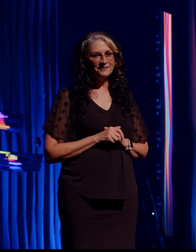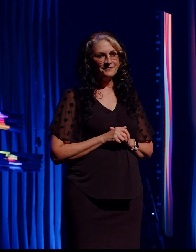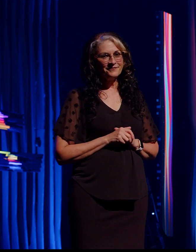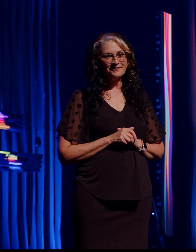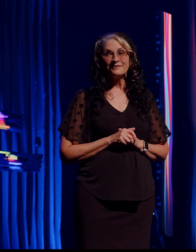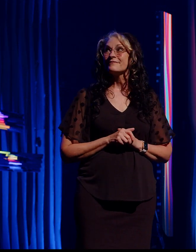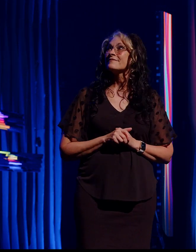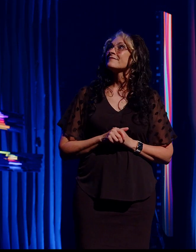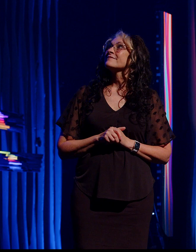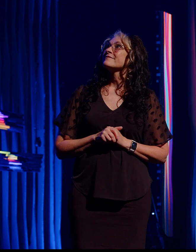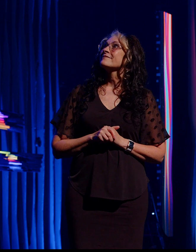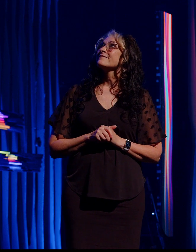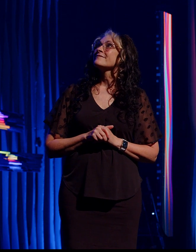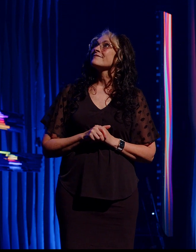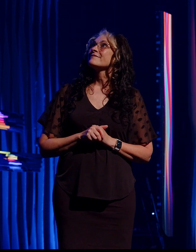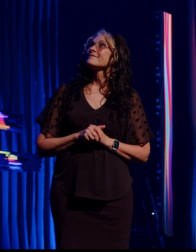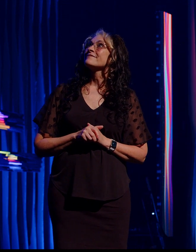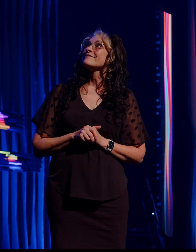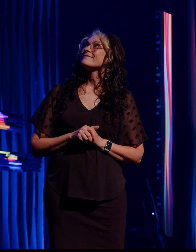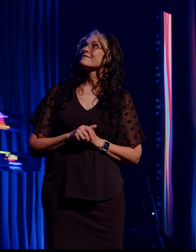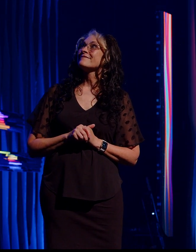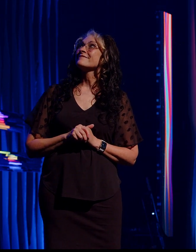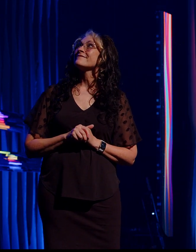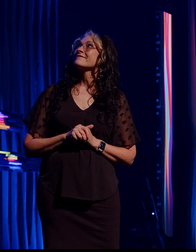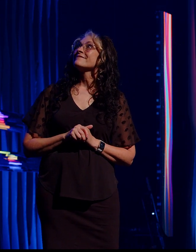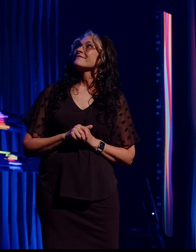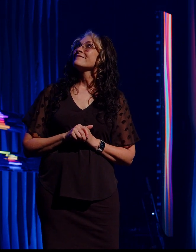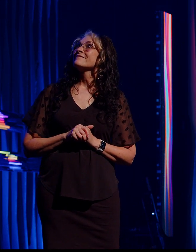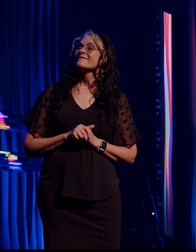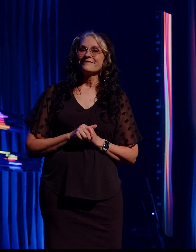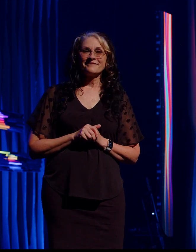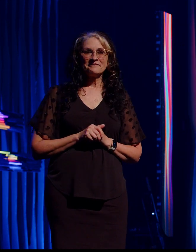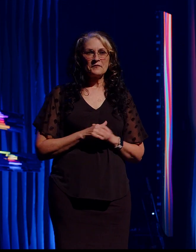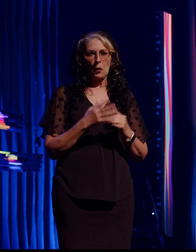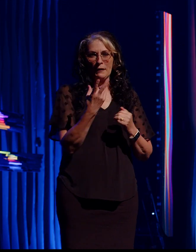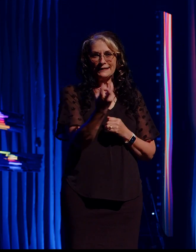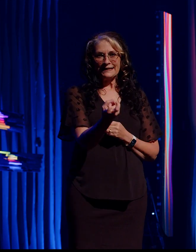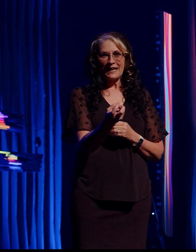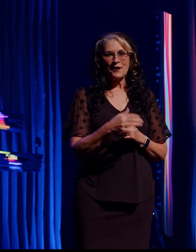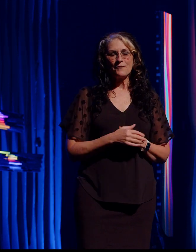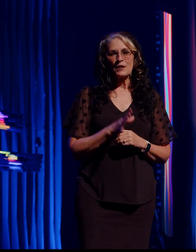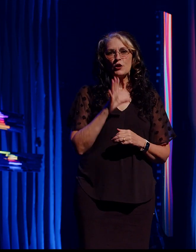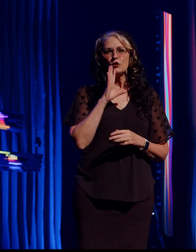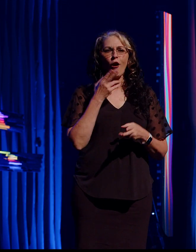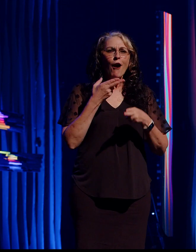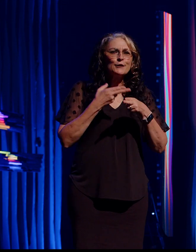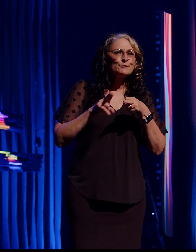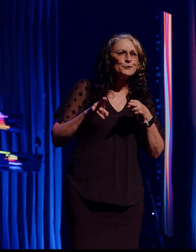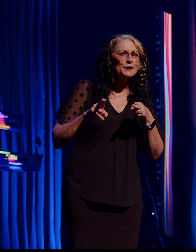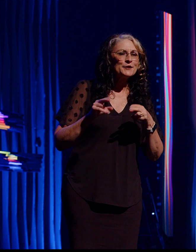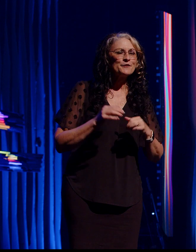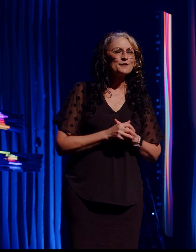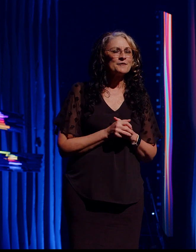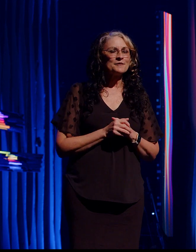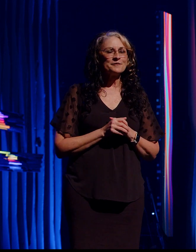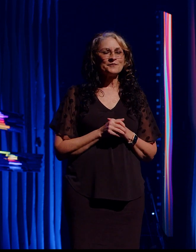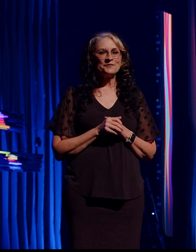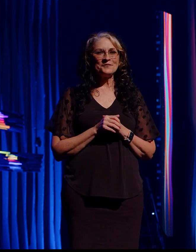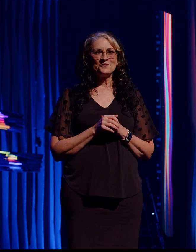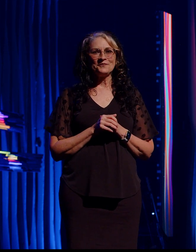Feel free to set them down too, Tom. You good? You may be seated. We're going to talk for a quick second.